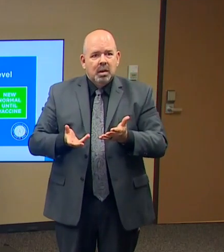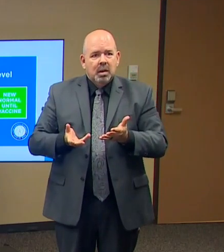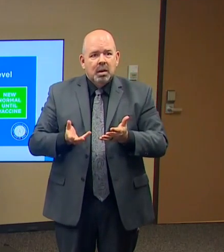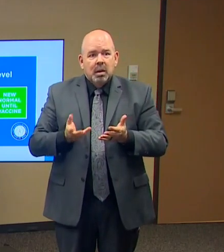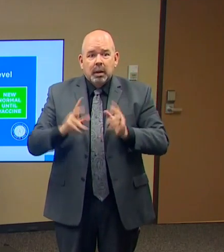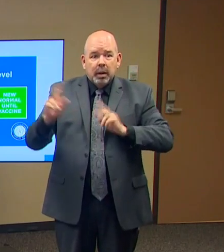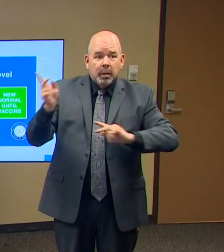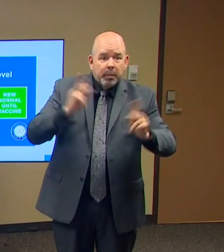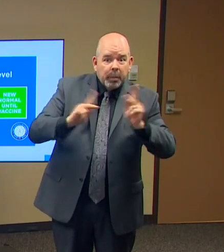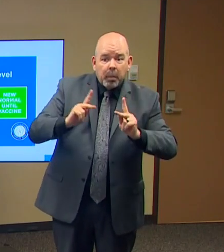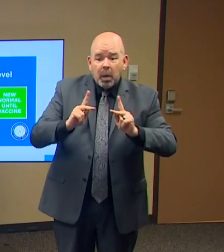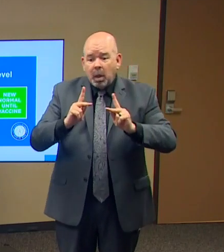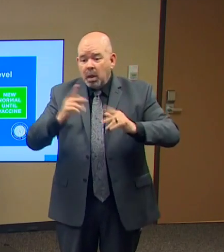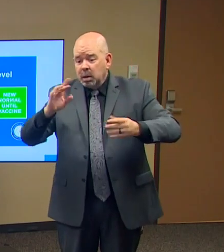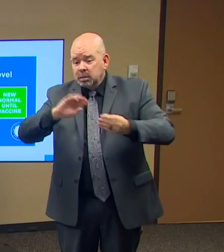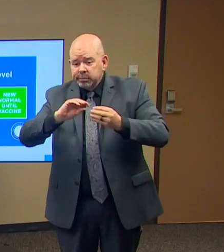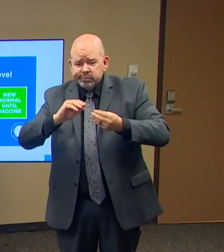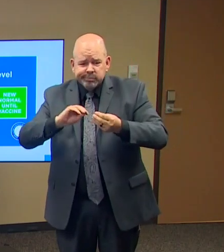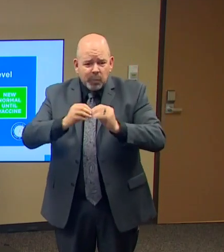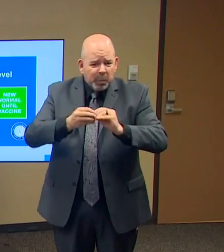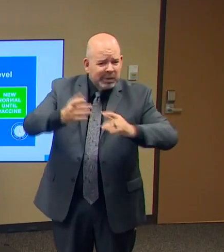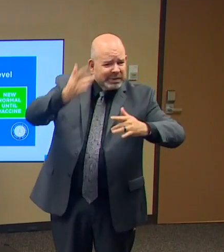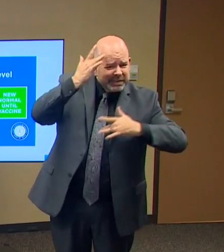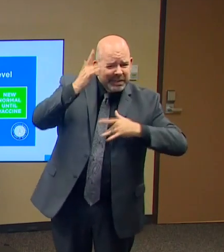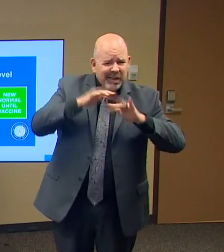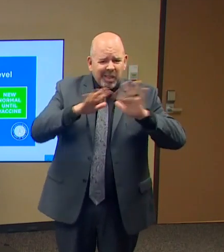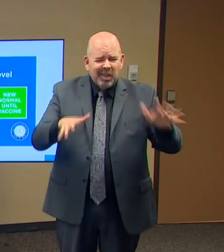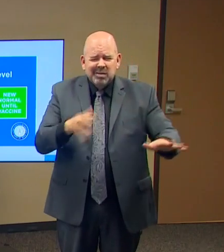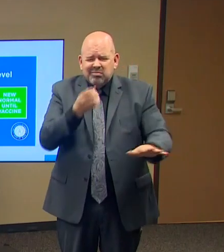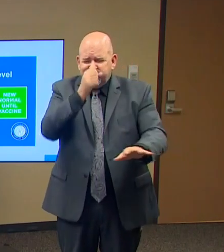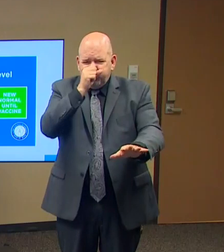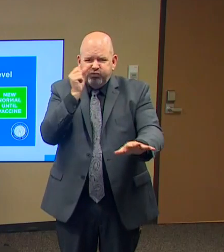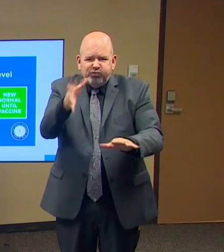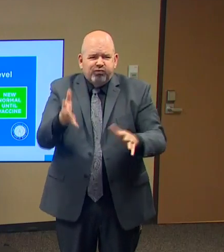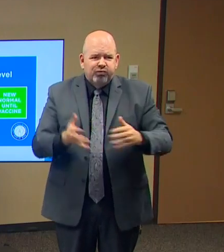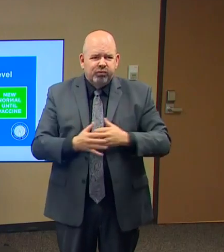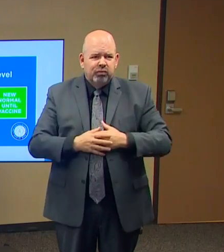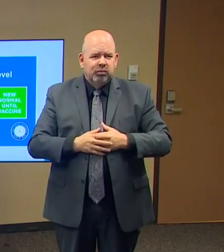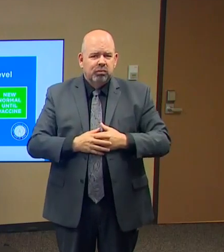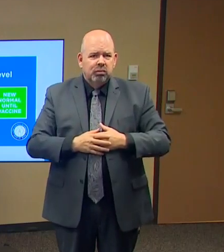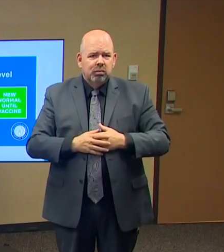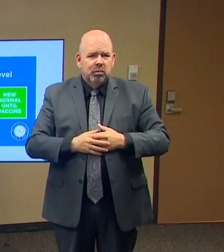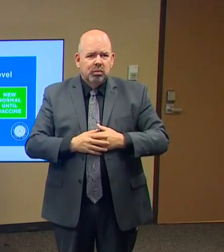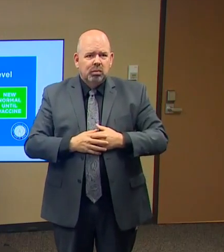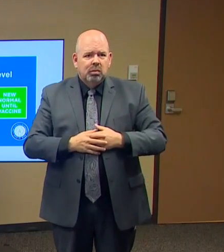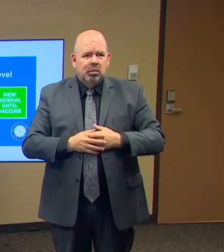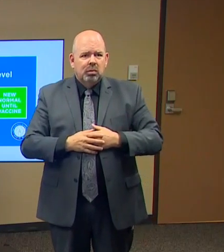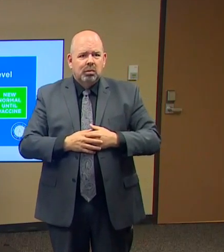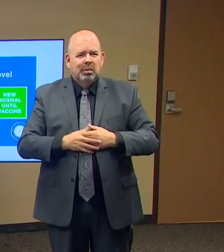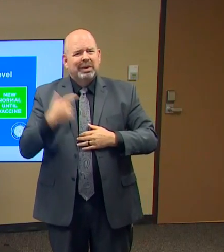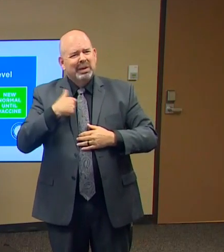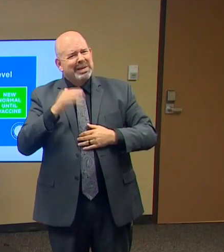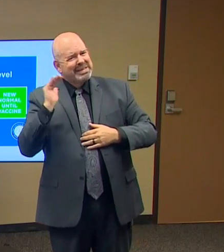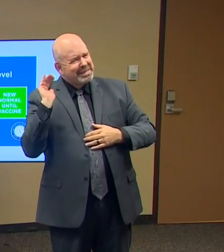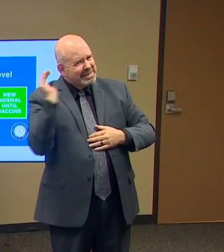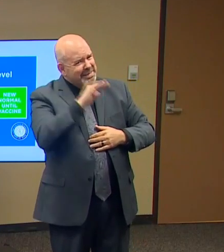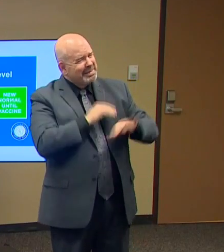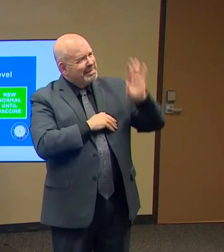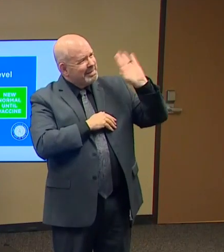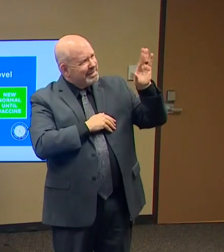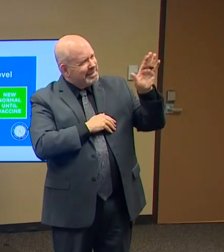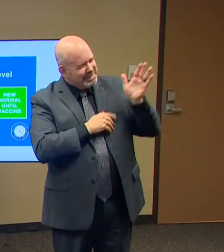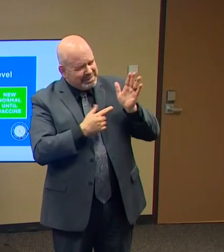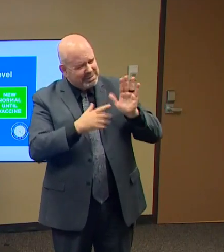saw yesterday, you need to recalibrate and put public health ahead of this. We're hopeful that if we